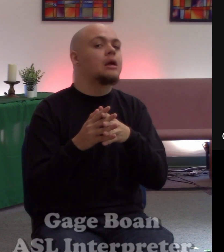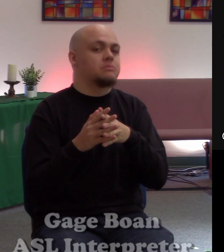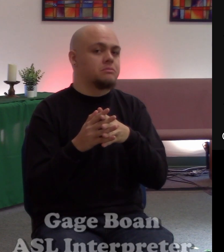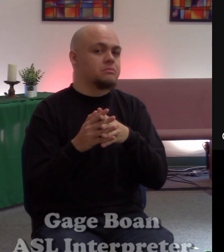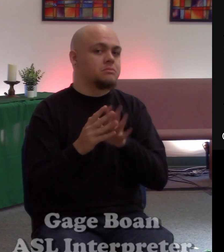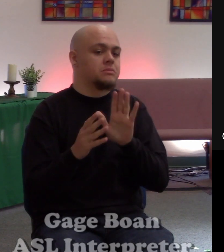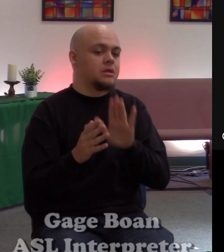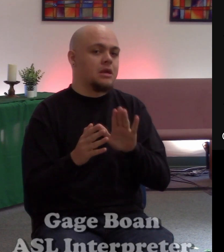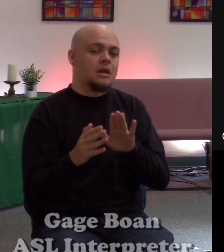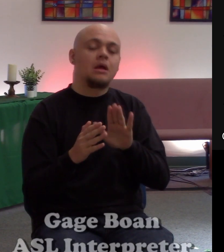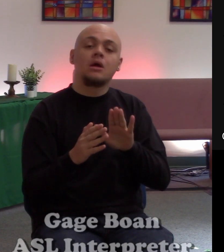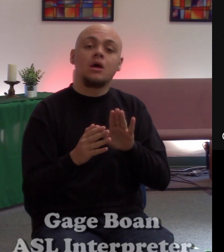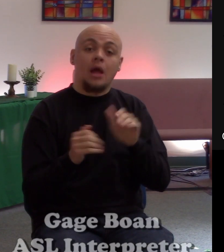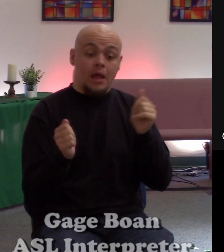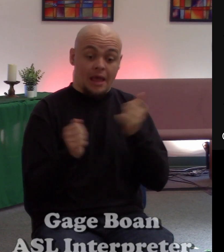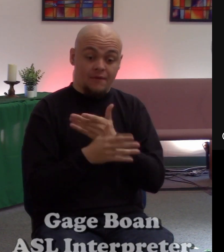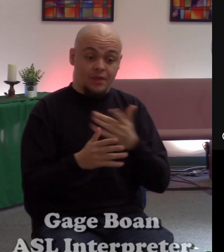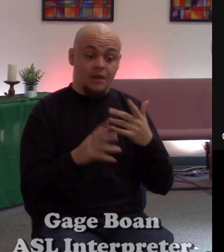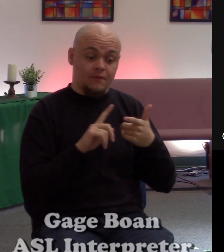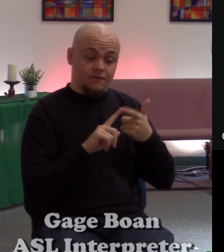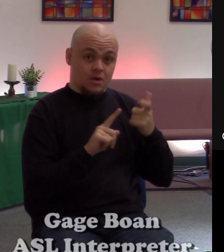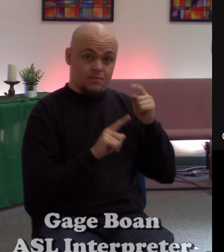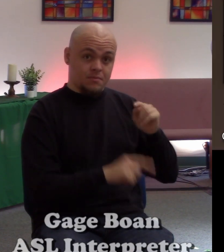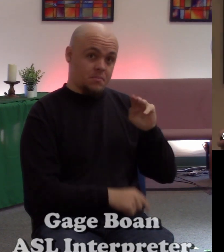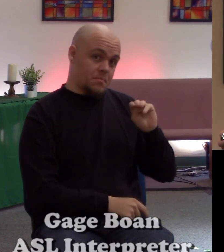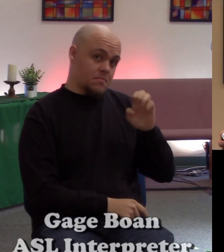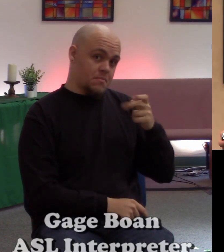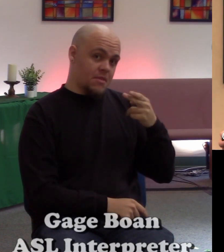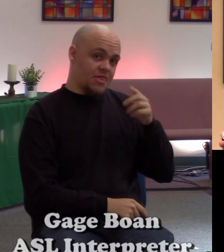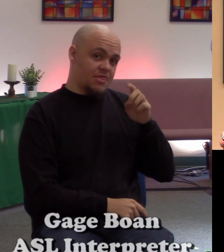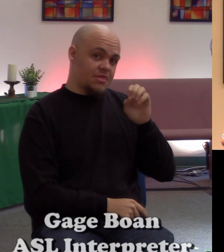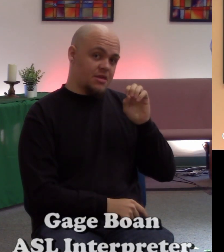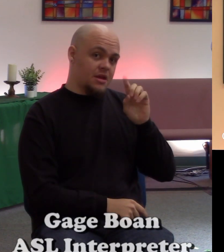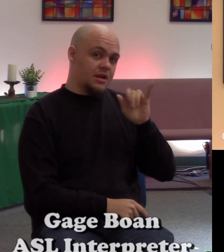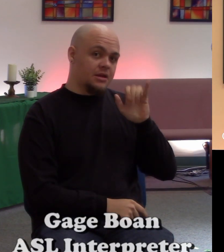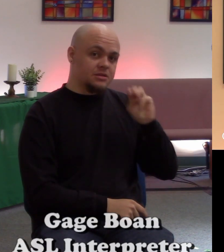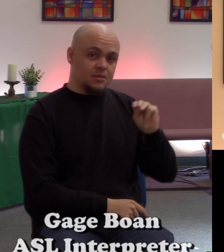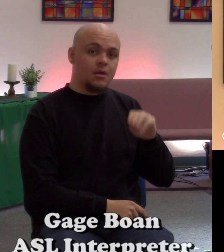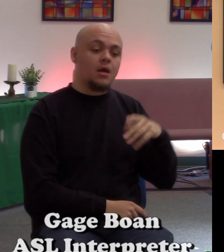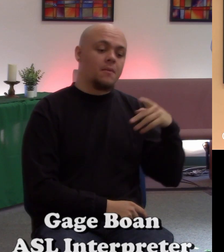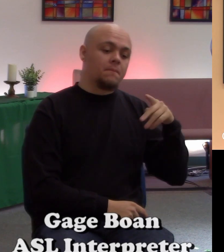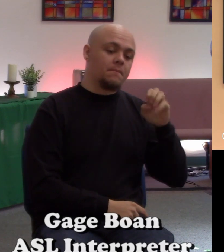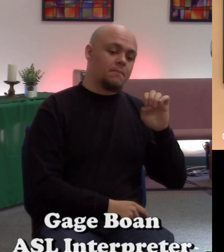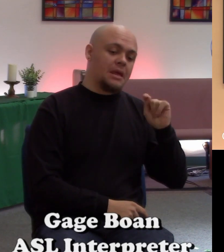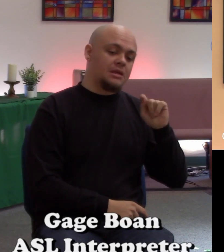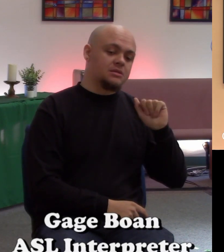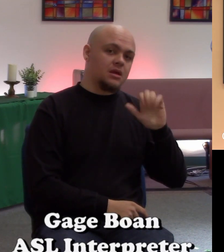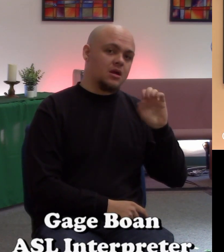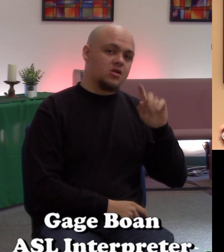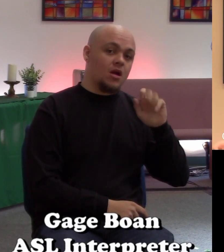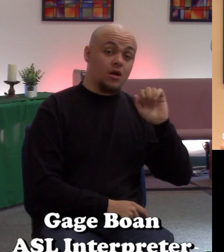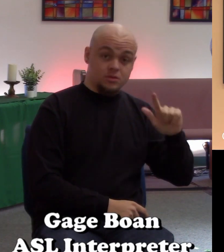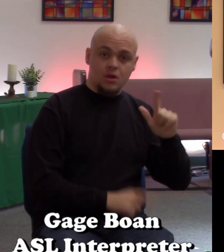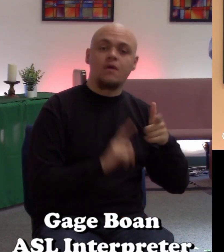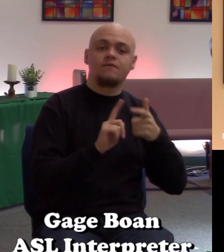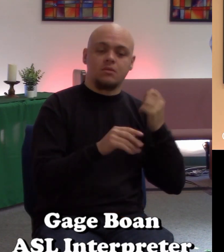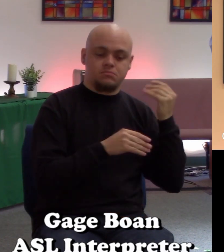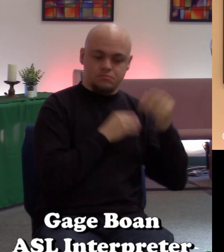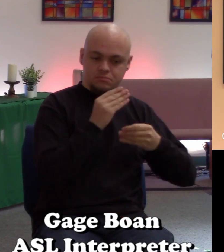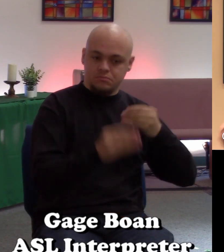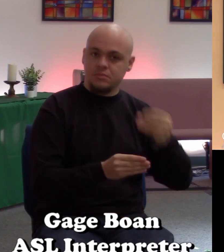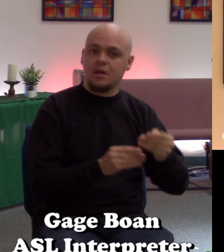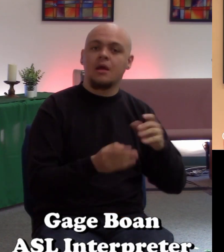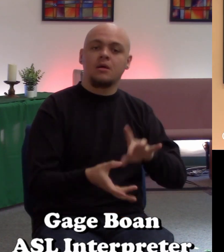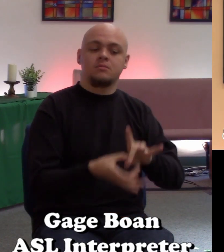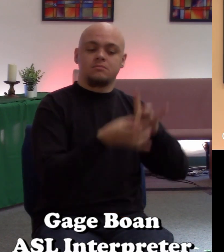religion, right? Most of everything we do nowadays flows from Methodism. The entire Pentecostal charismatic movement came out of Methodism.